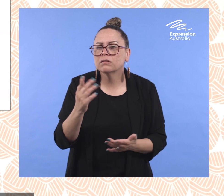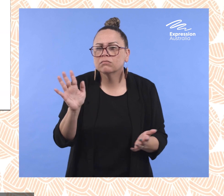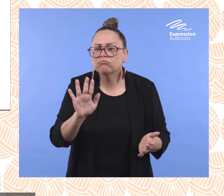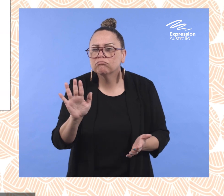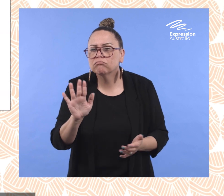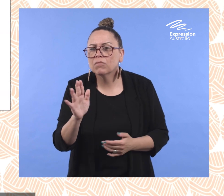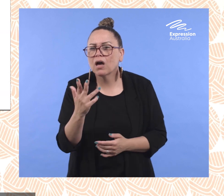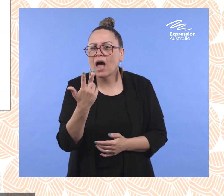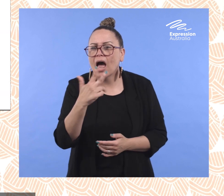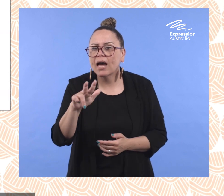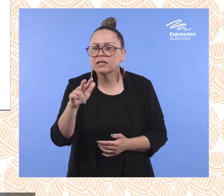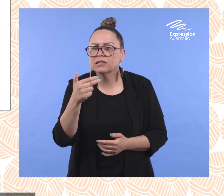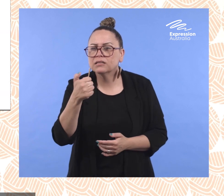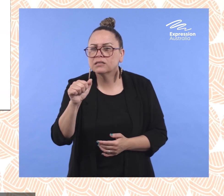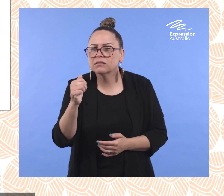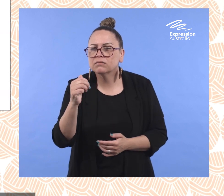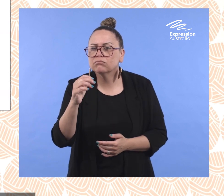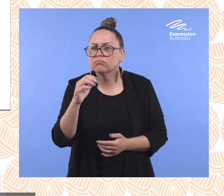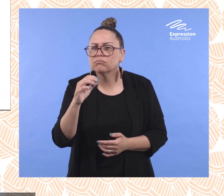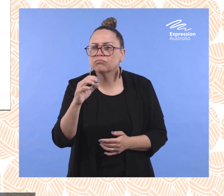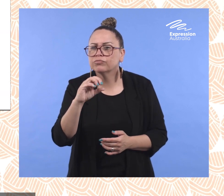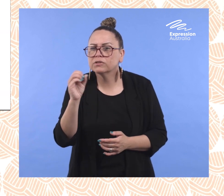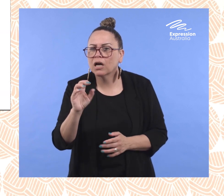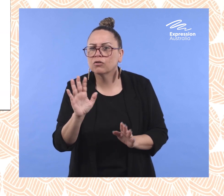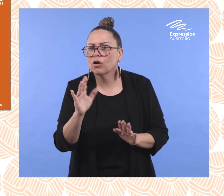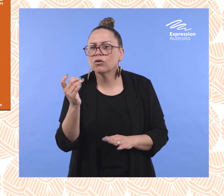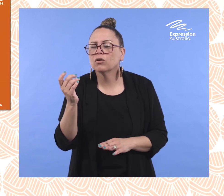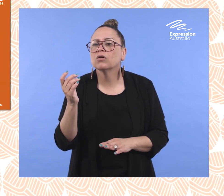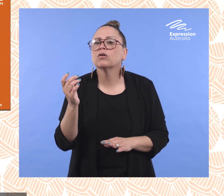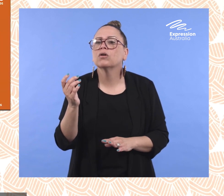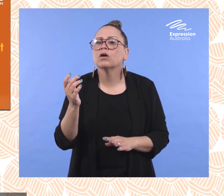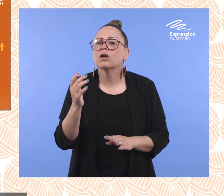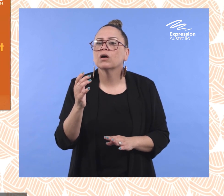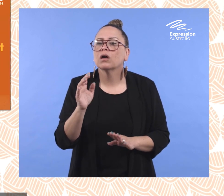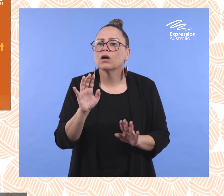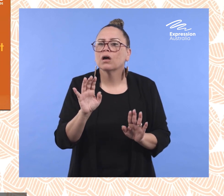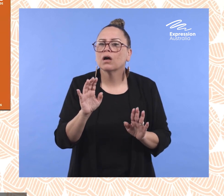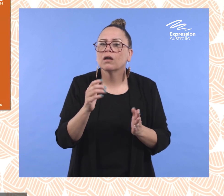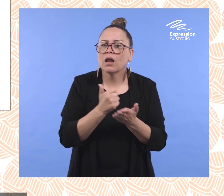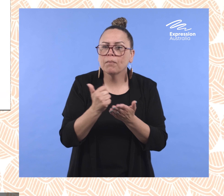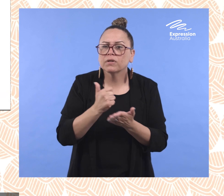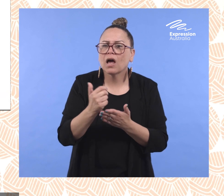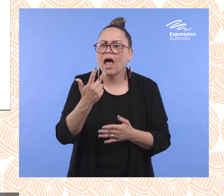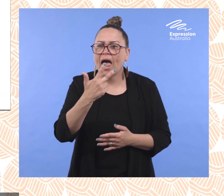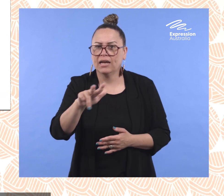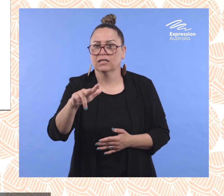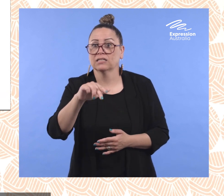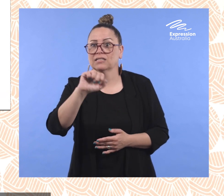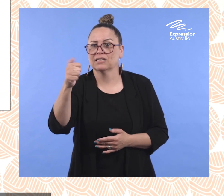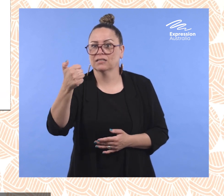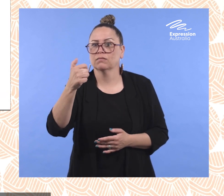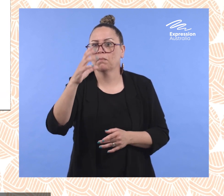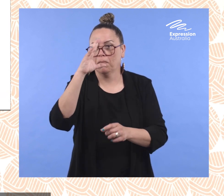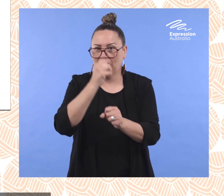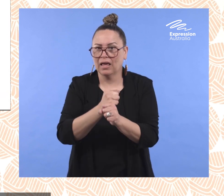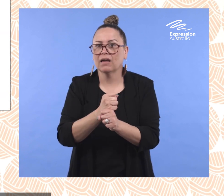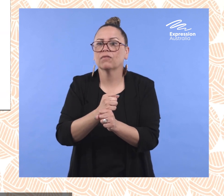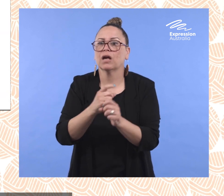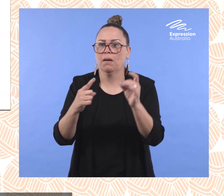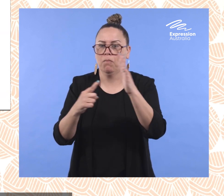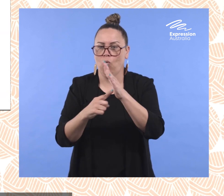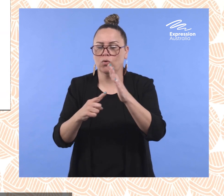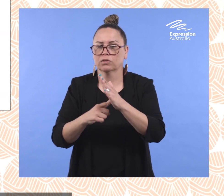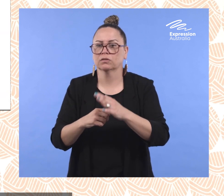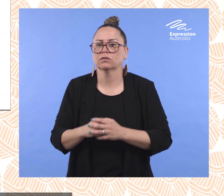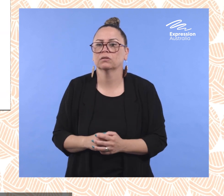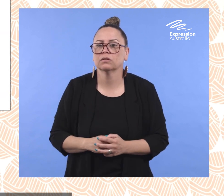86%. Yeah, that it I'm just going to say, oh, sorry. Yeah, the figures were 86